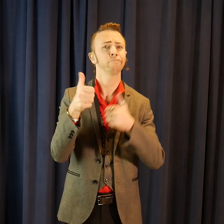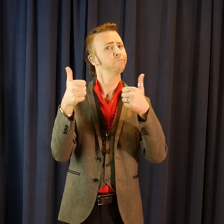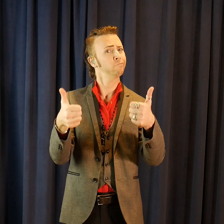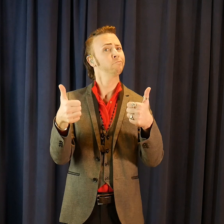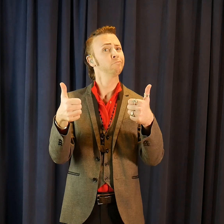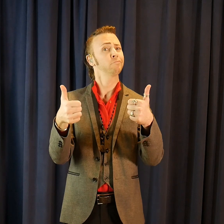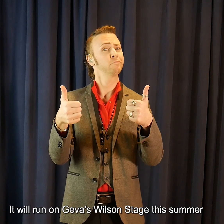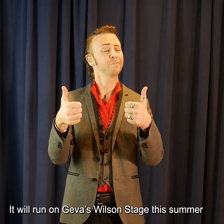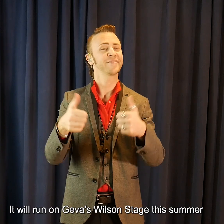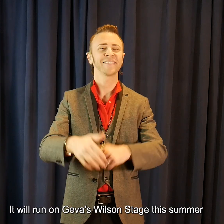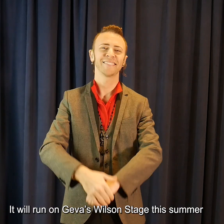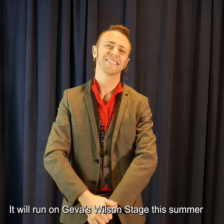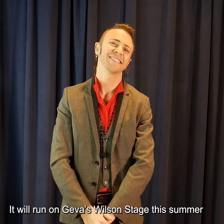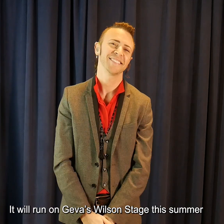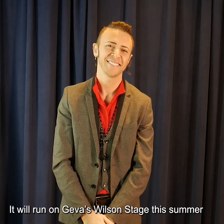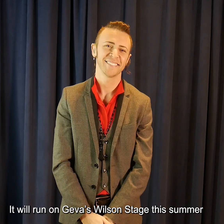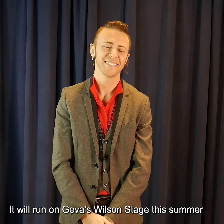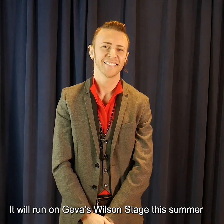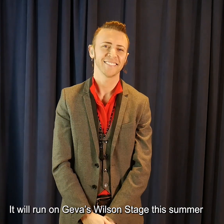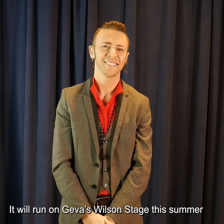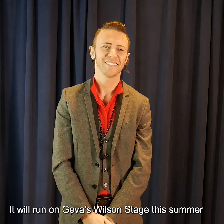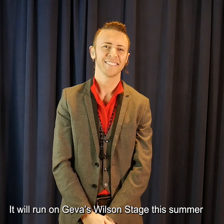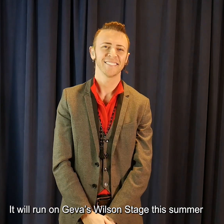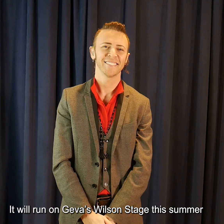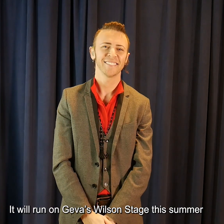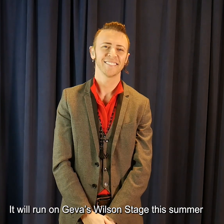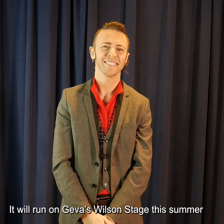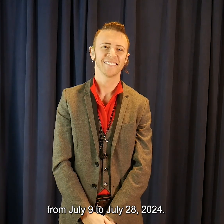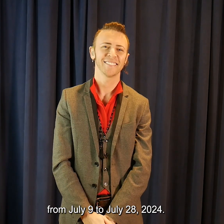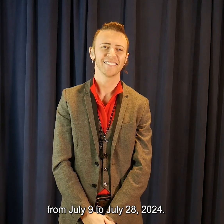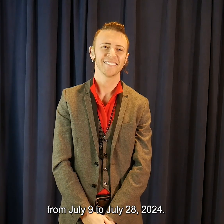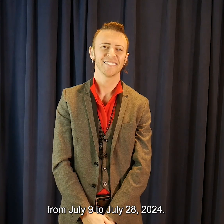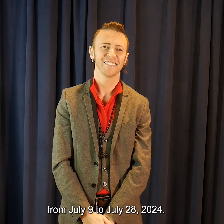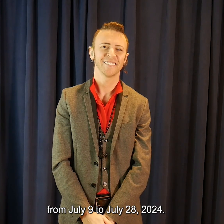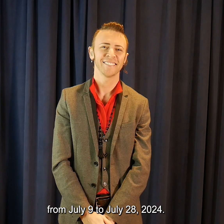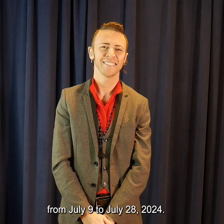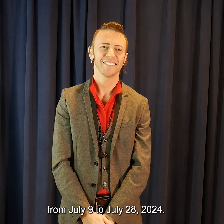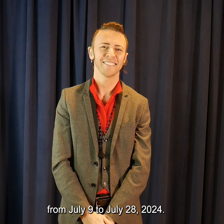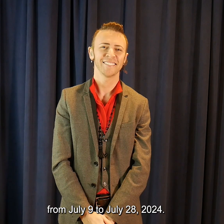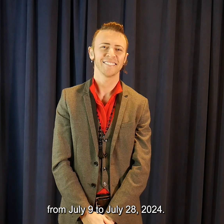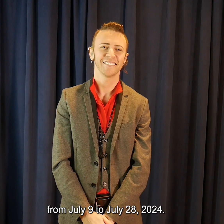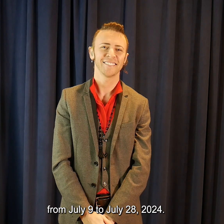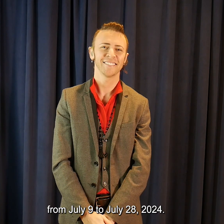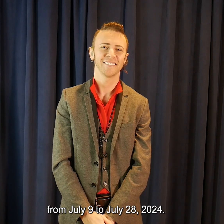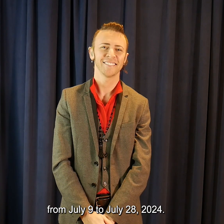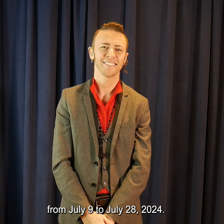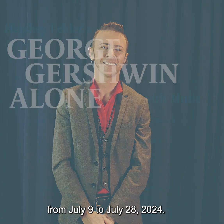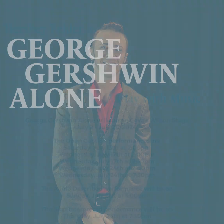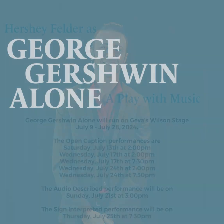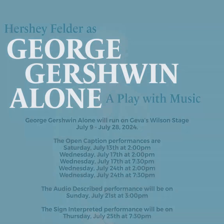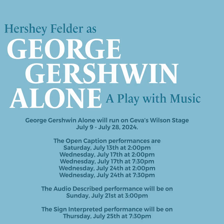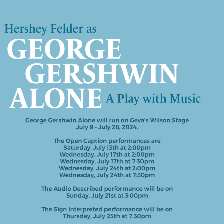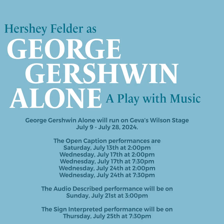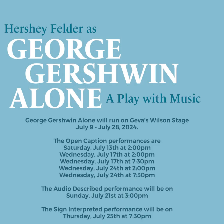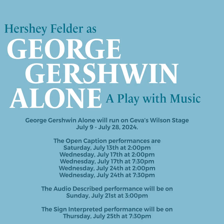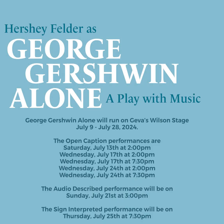It'll run on Geva Wilson Stage this summer from July 9 to July 28, 2024.